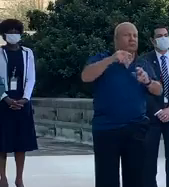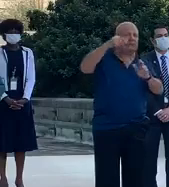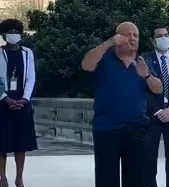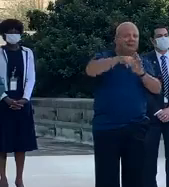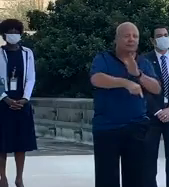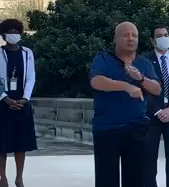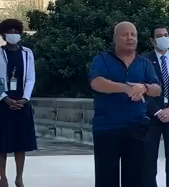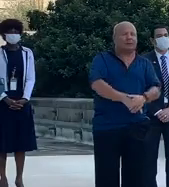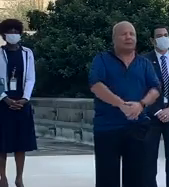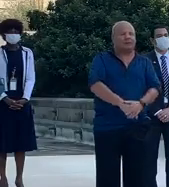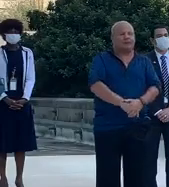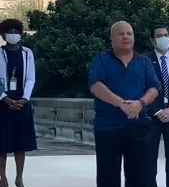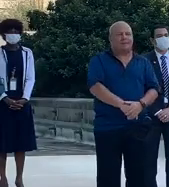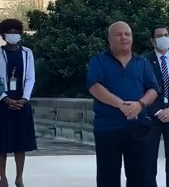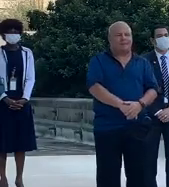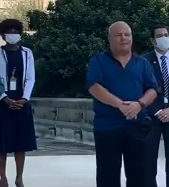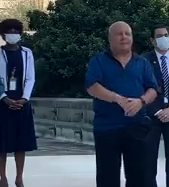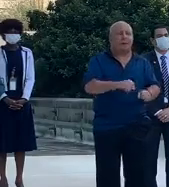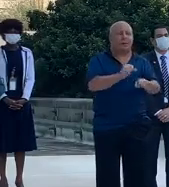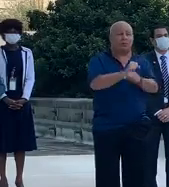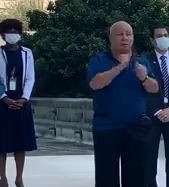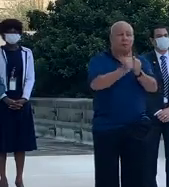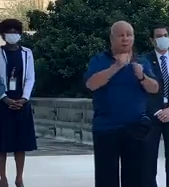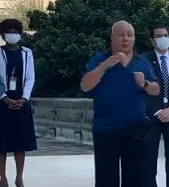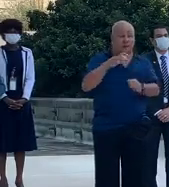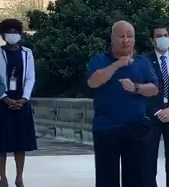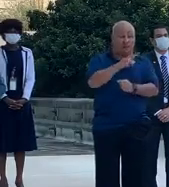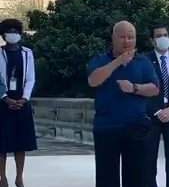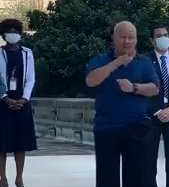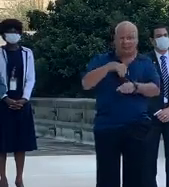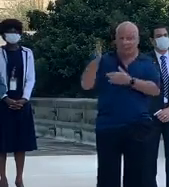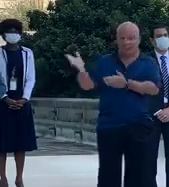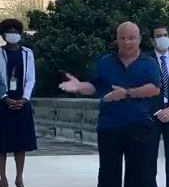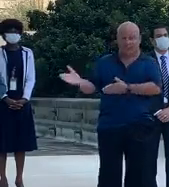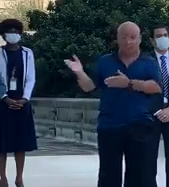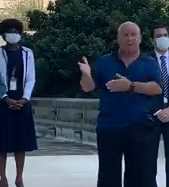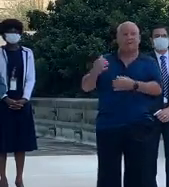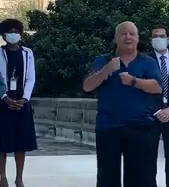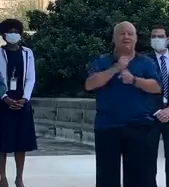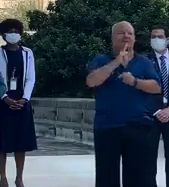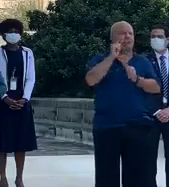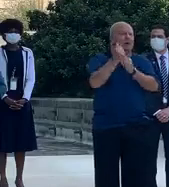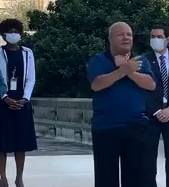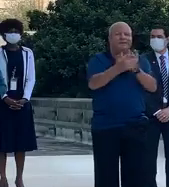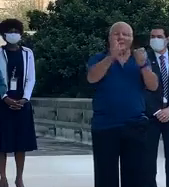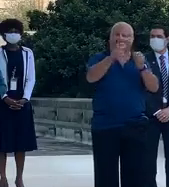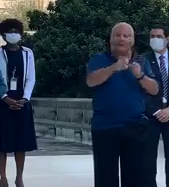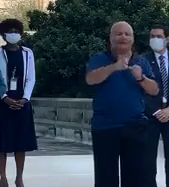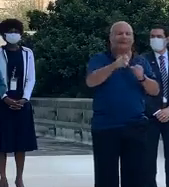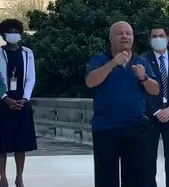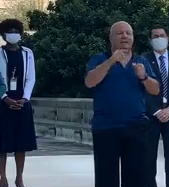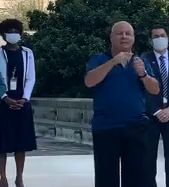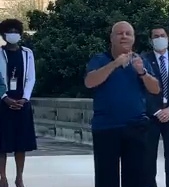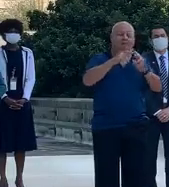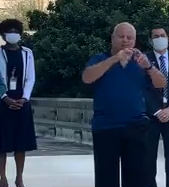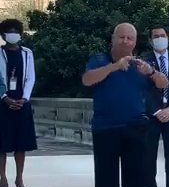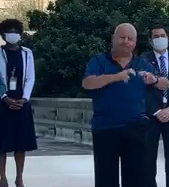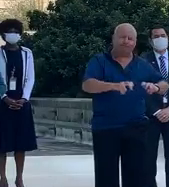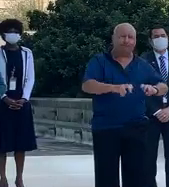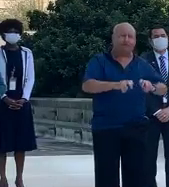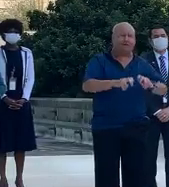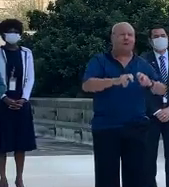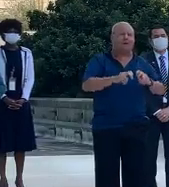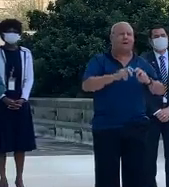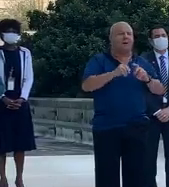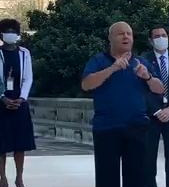And working with, again, our councilwoman here, we made sure that we did everything necessary to go deep. We